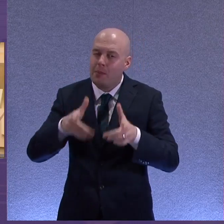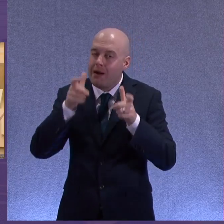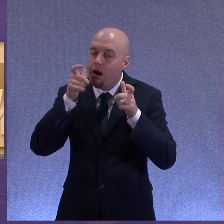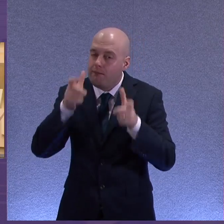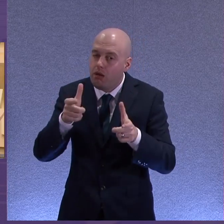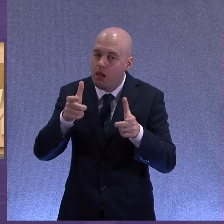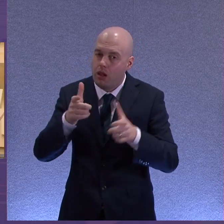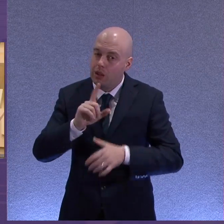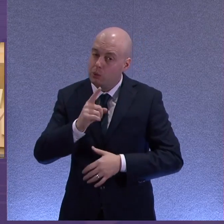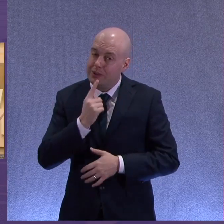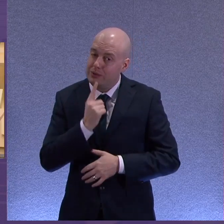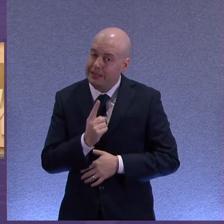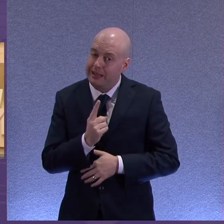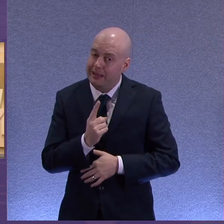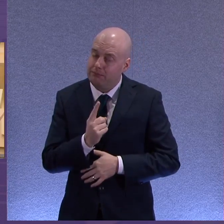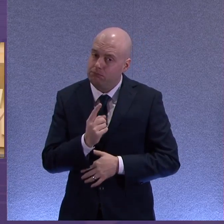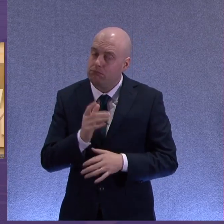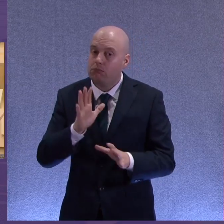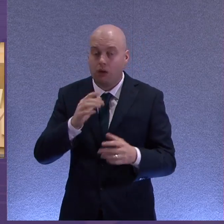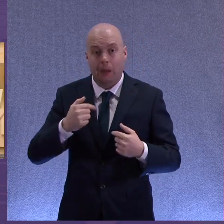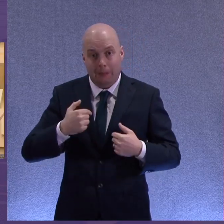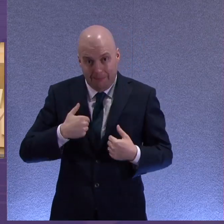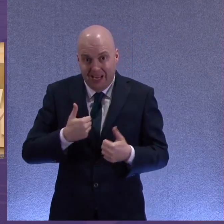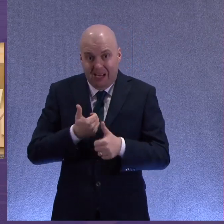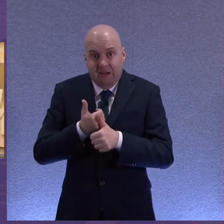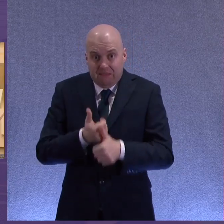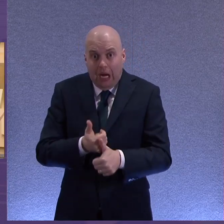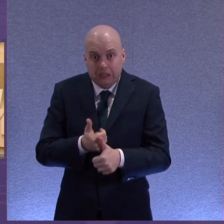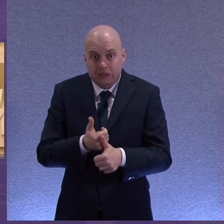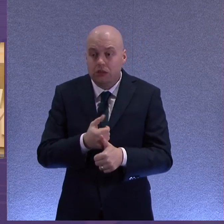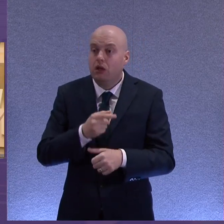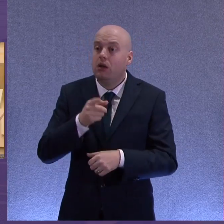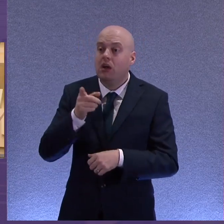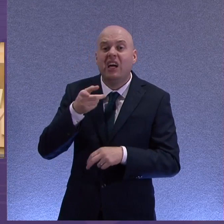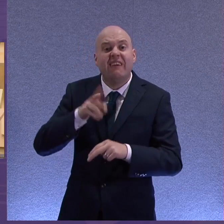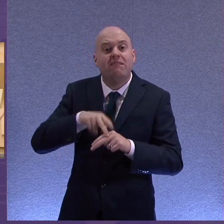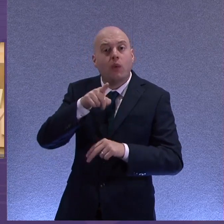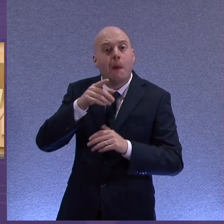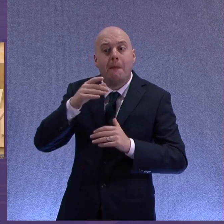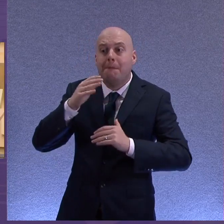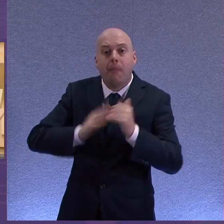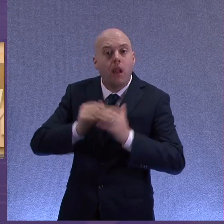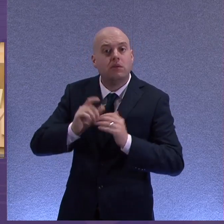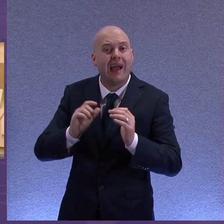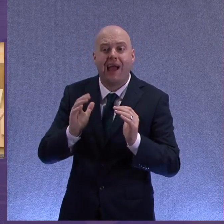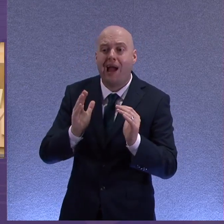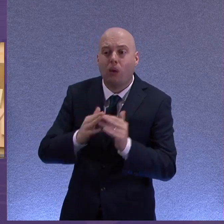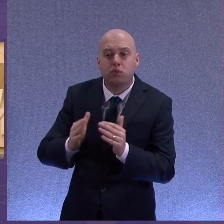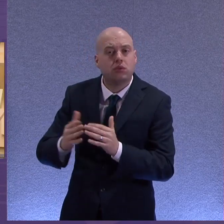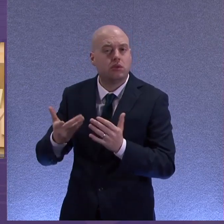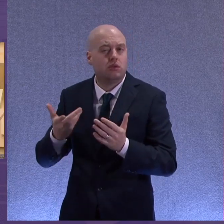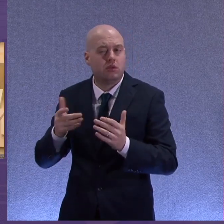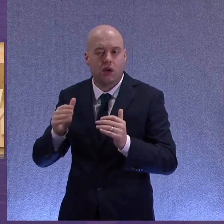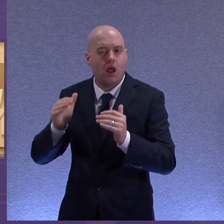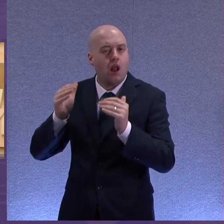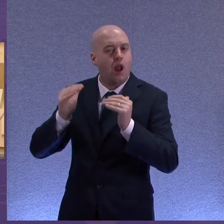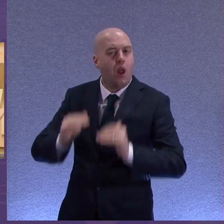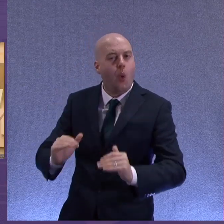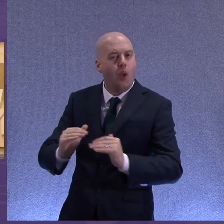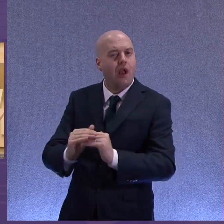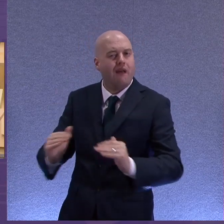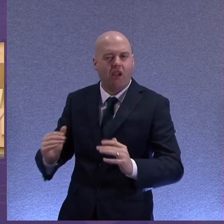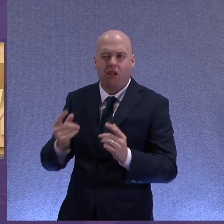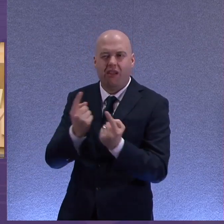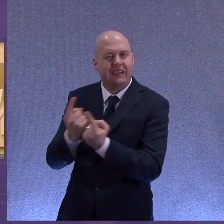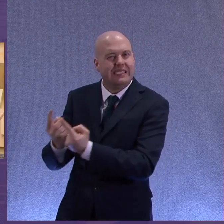is that construction sites, apart from on essential sites like hospitals, should not be operating. Now, if we can put in place guidance